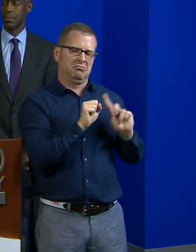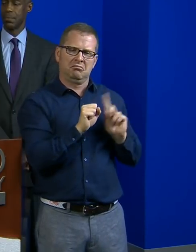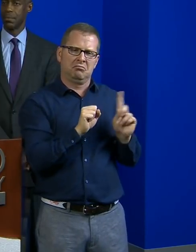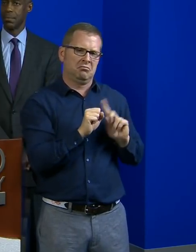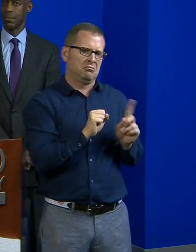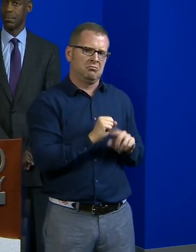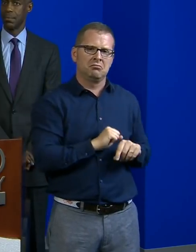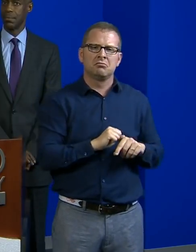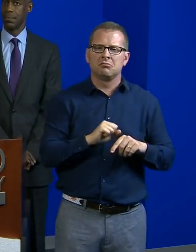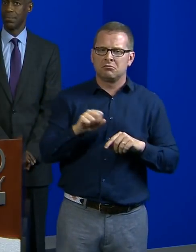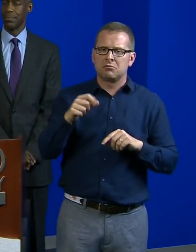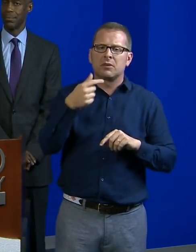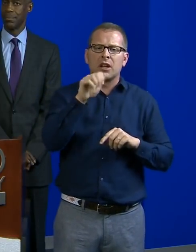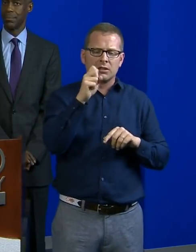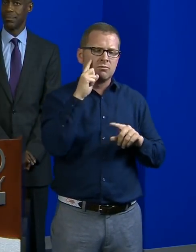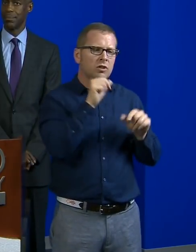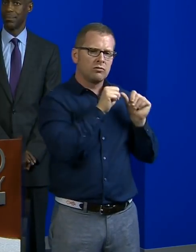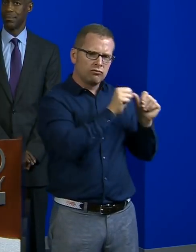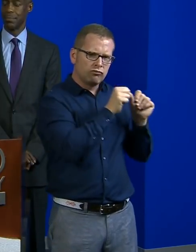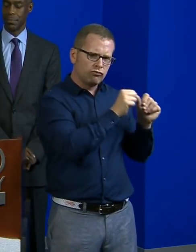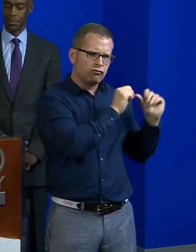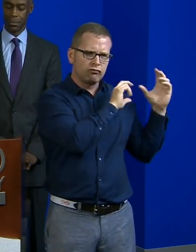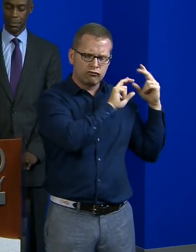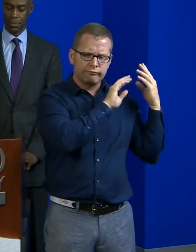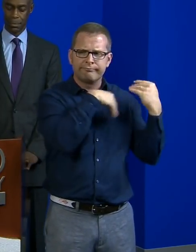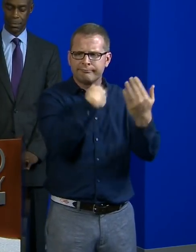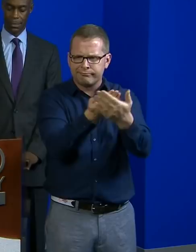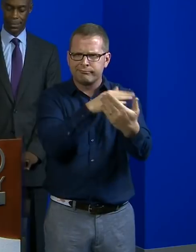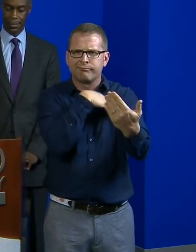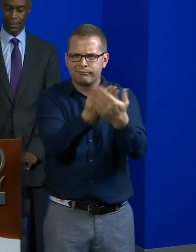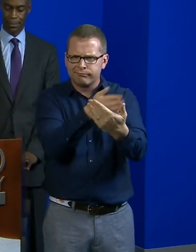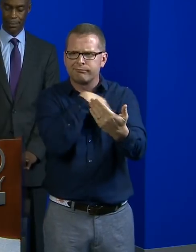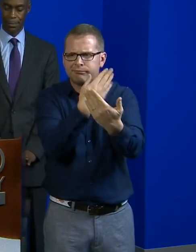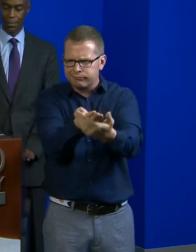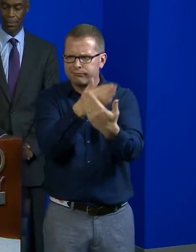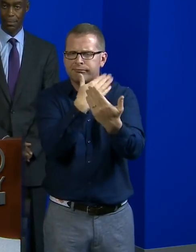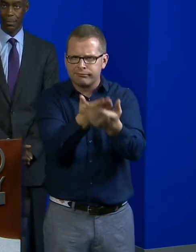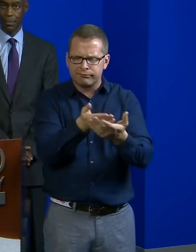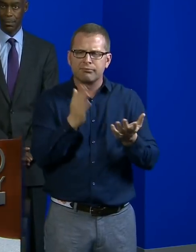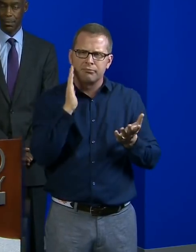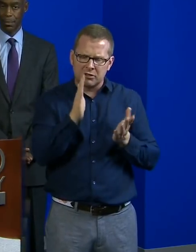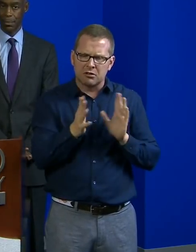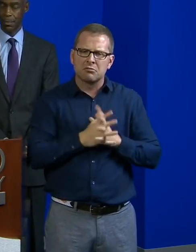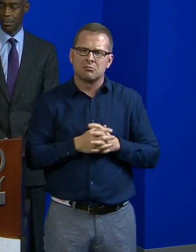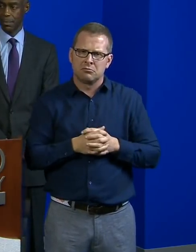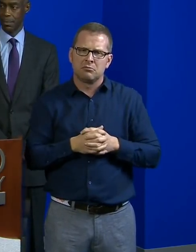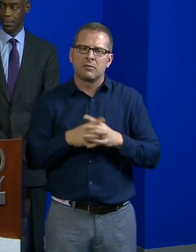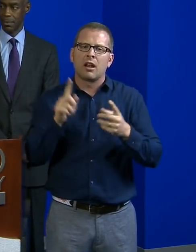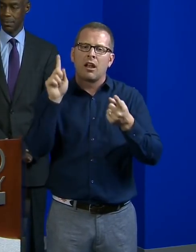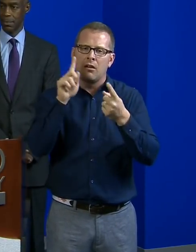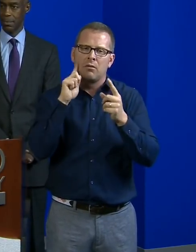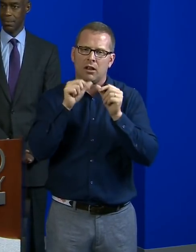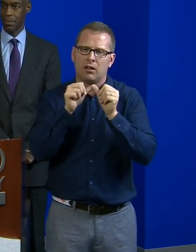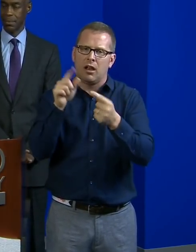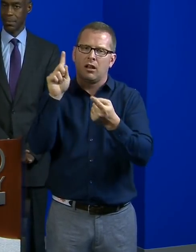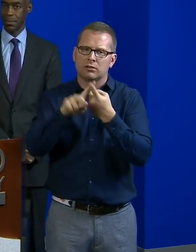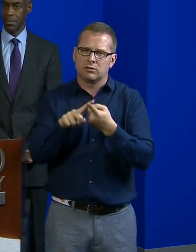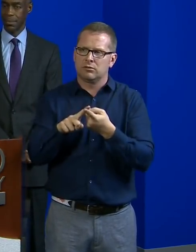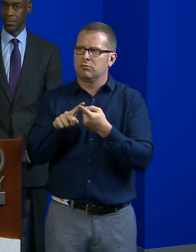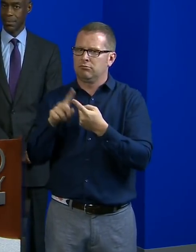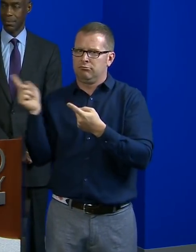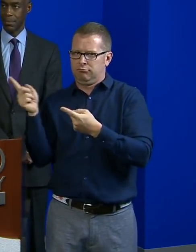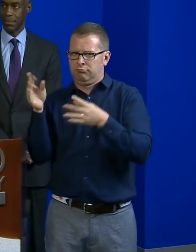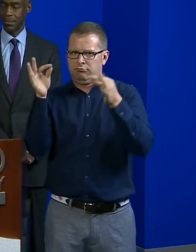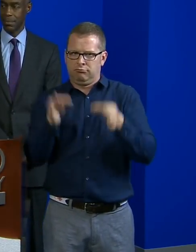will continue to come until we say, okay, all clear, you're off the streets now, no more. So it should not be a problem. People should not